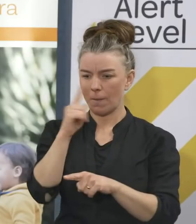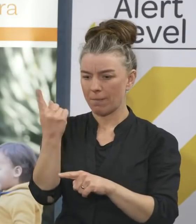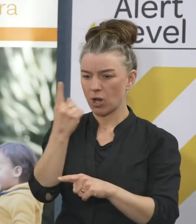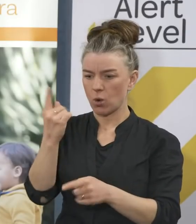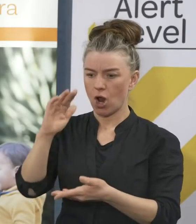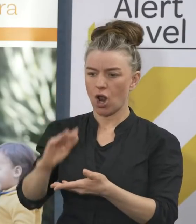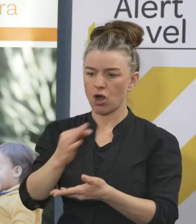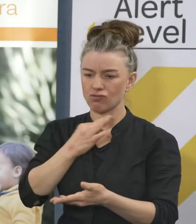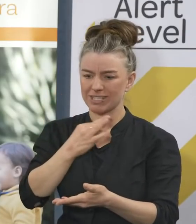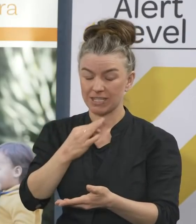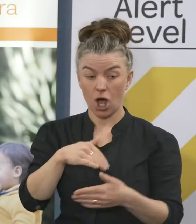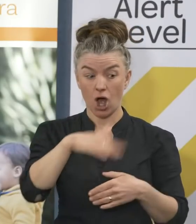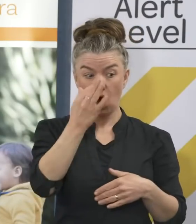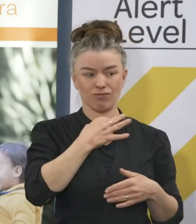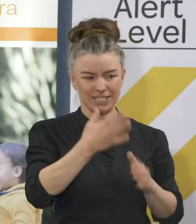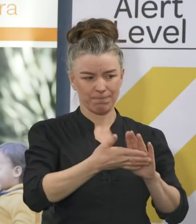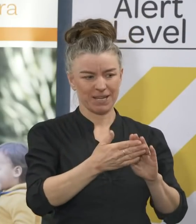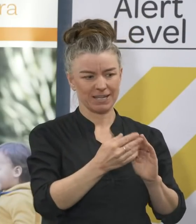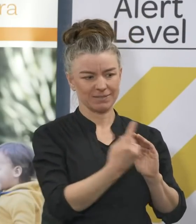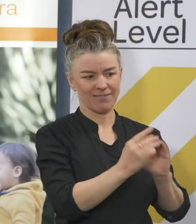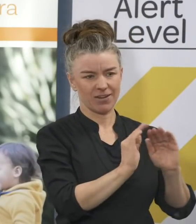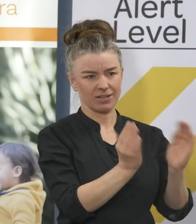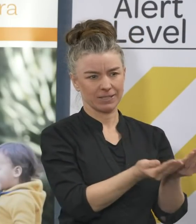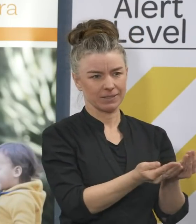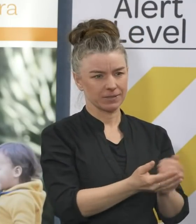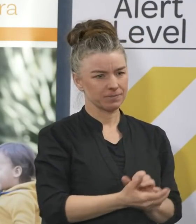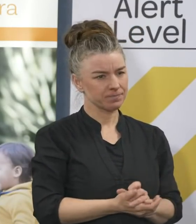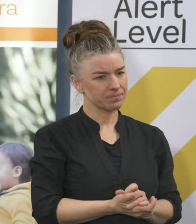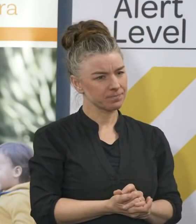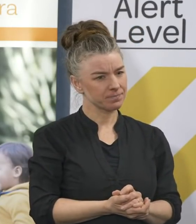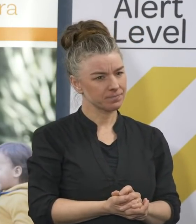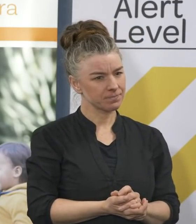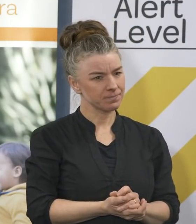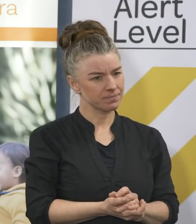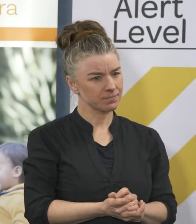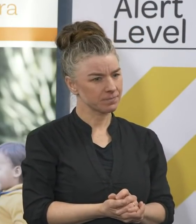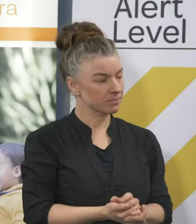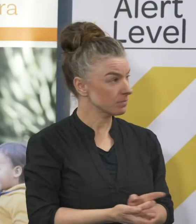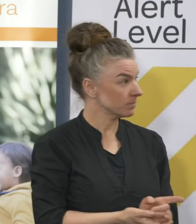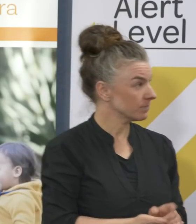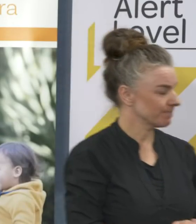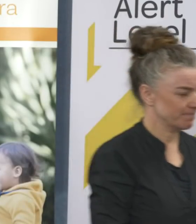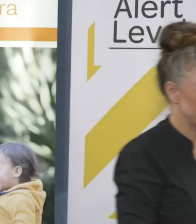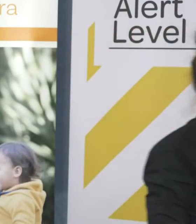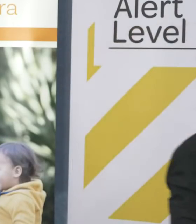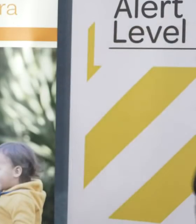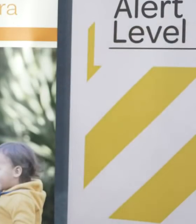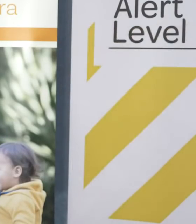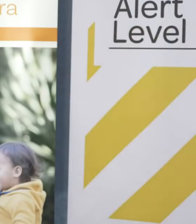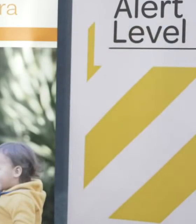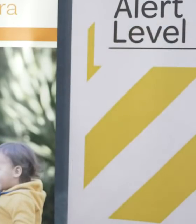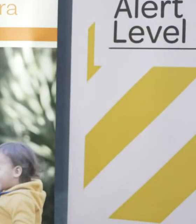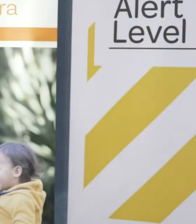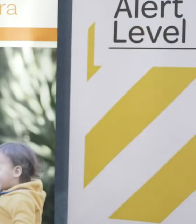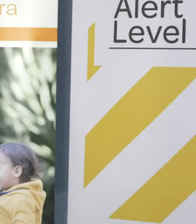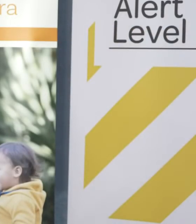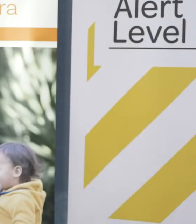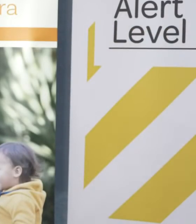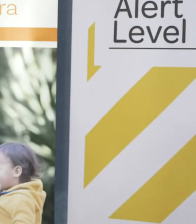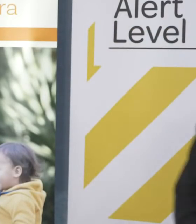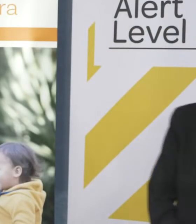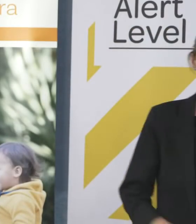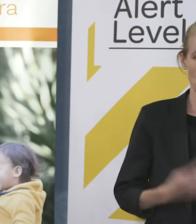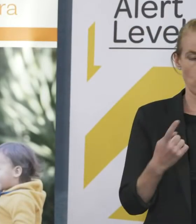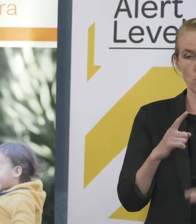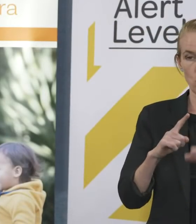require testing. But has something changed in the last 2 days? Because a couple of days ago the Minister was saying that there would still be a very low bar